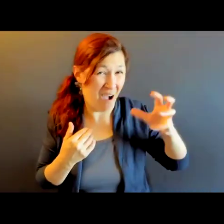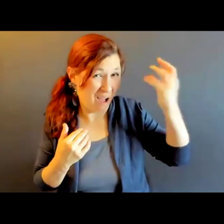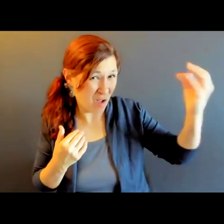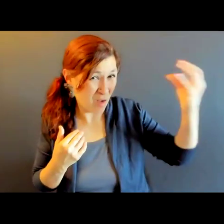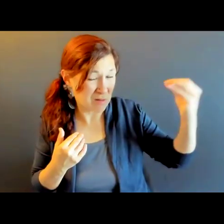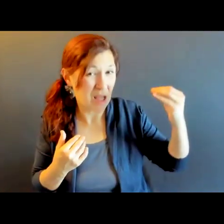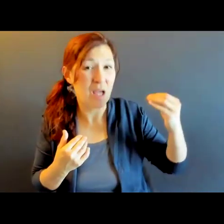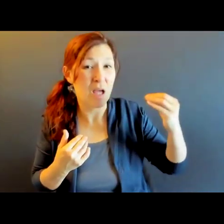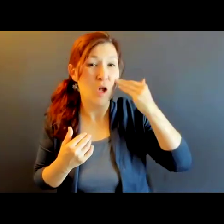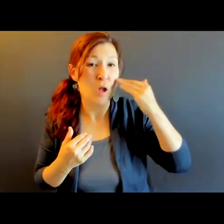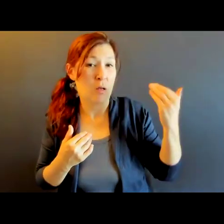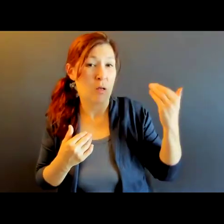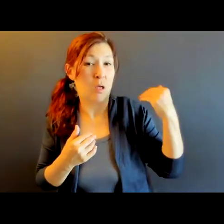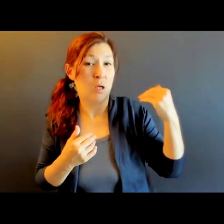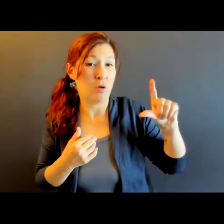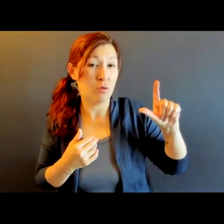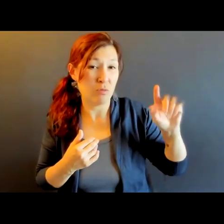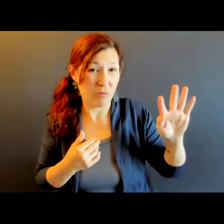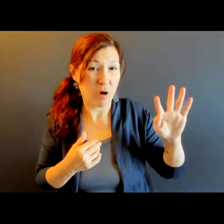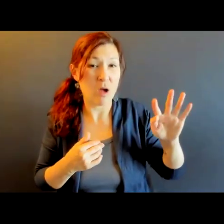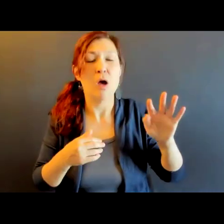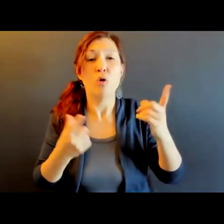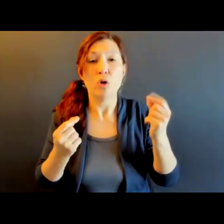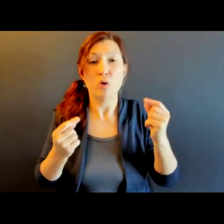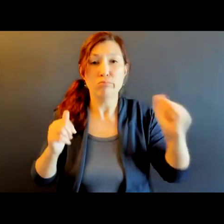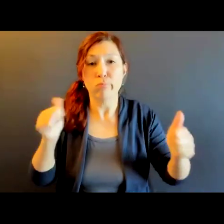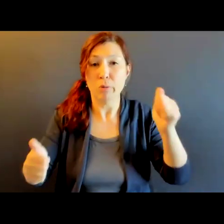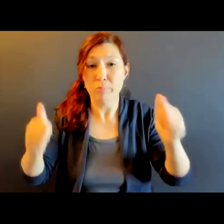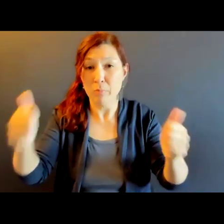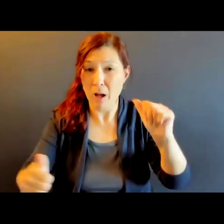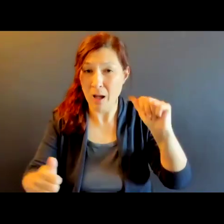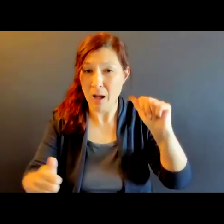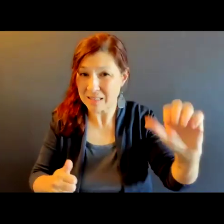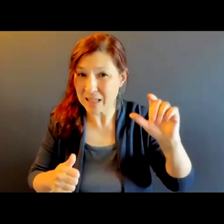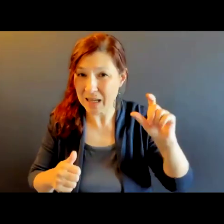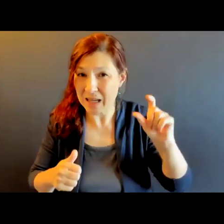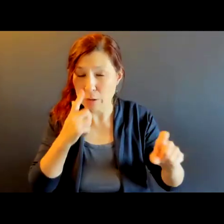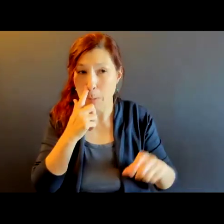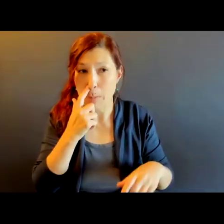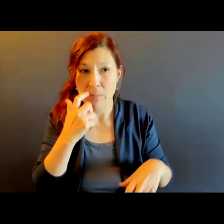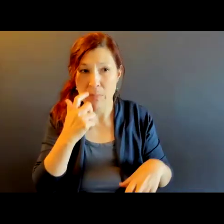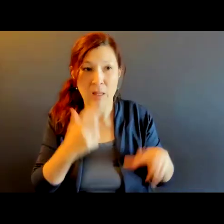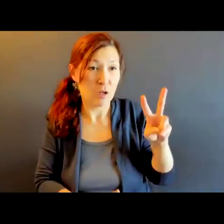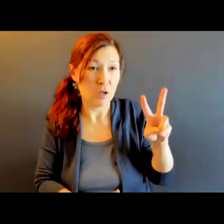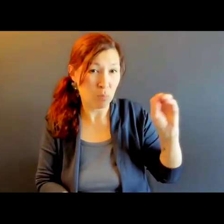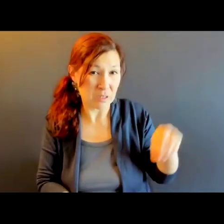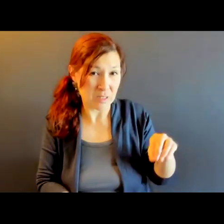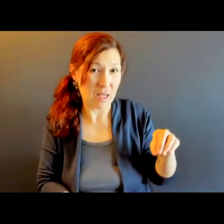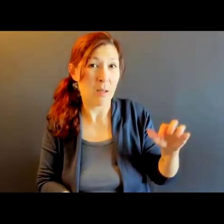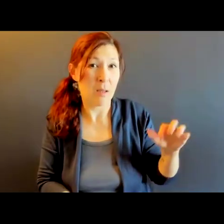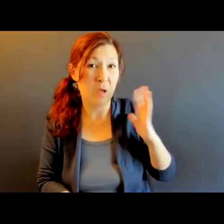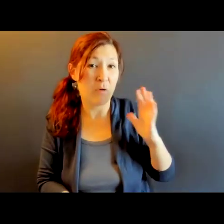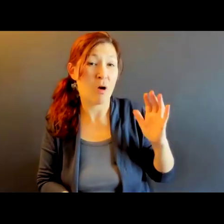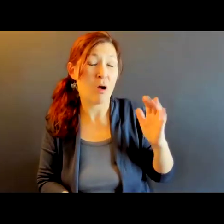in 2024 with air conditioning installation. 32% of the BPS schools had air conditioning